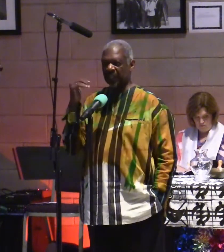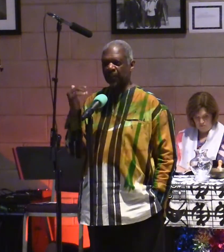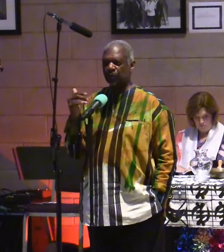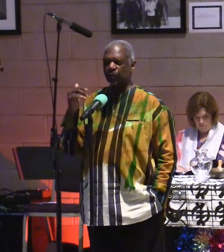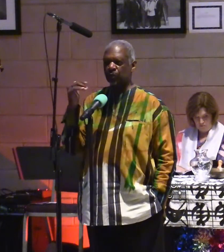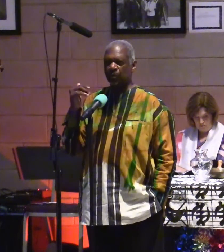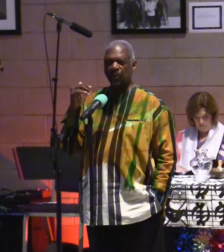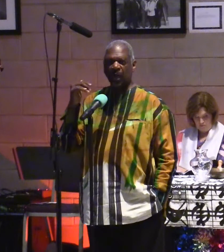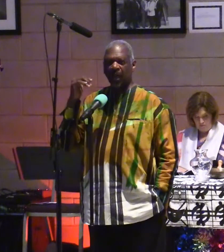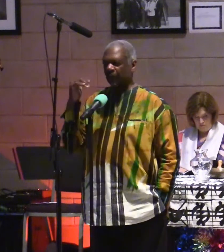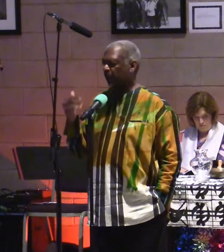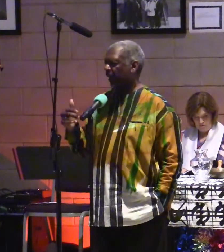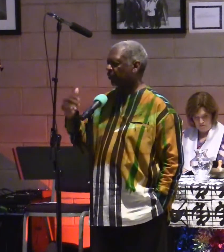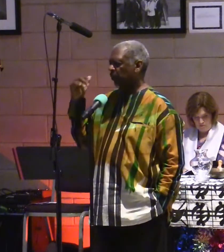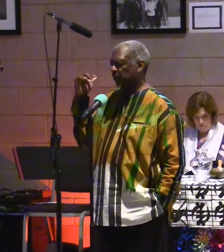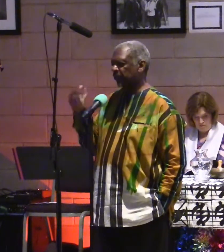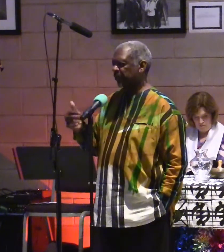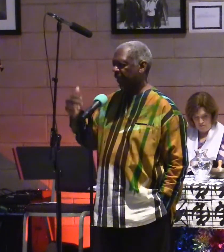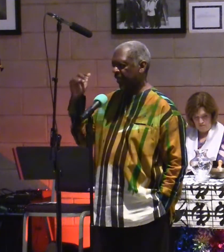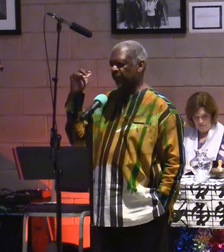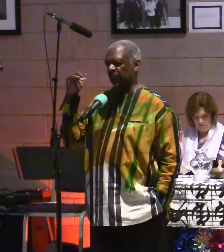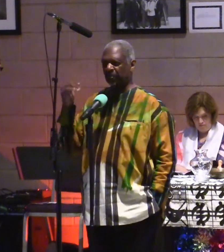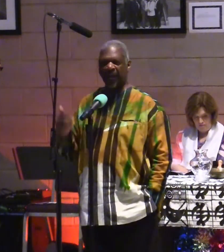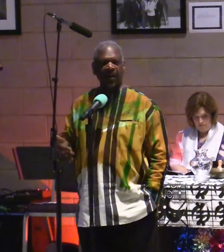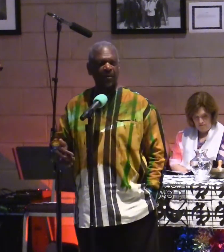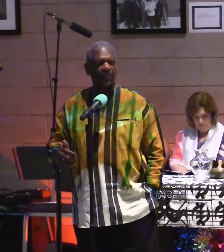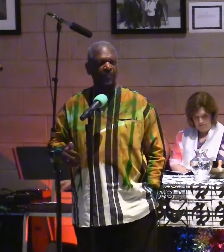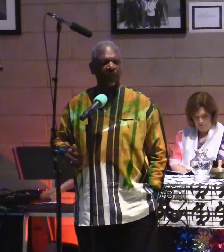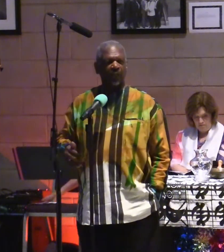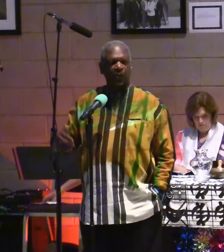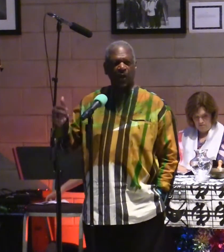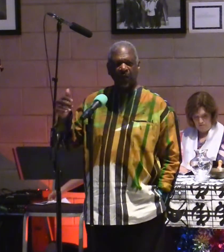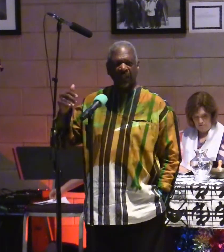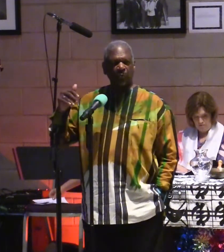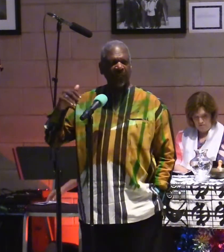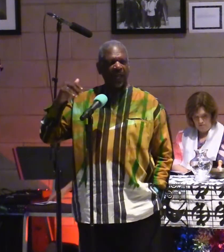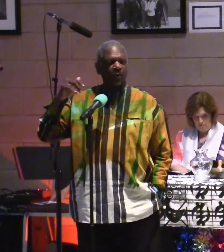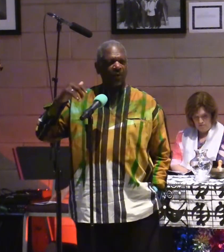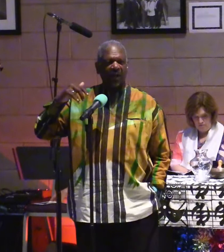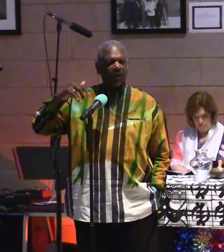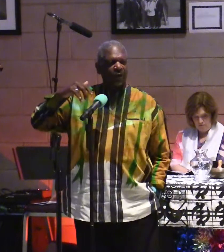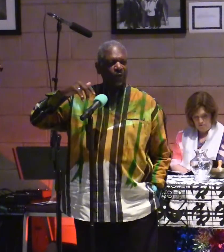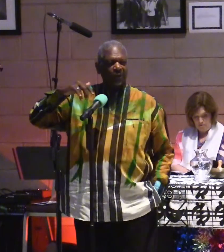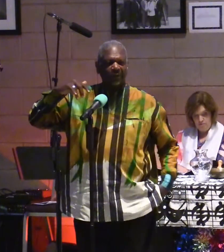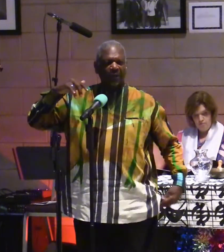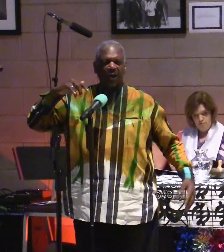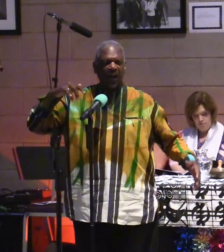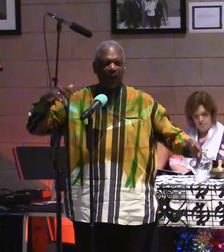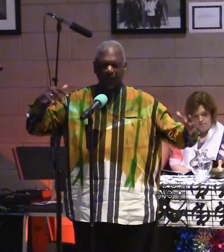this. Thank you to everybody who has put their hand to the plow. You know, again, we got